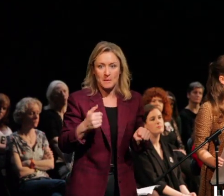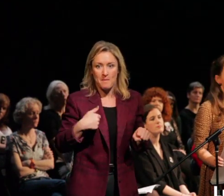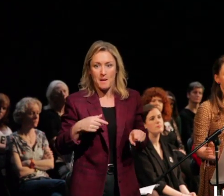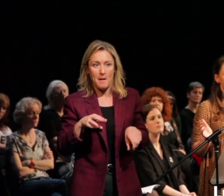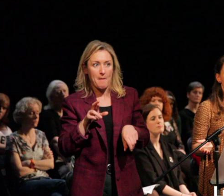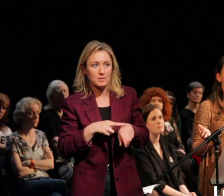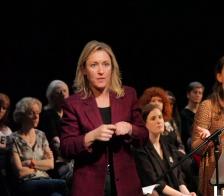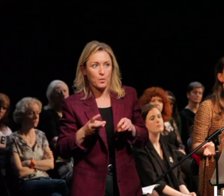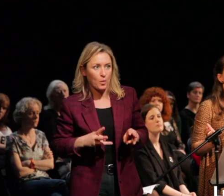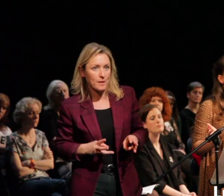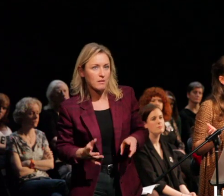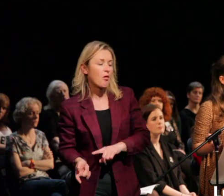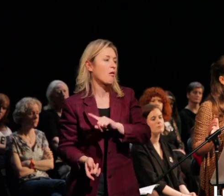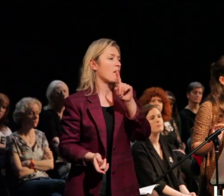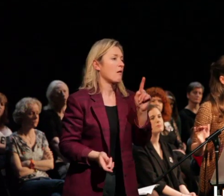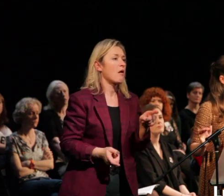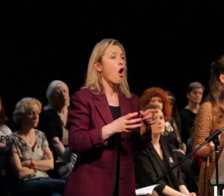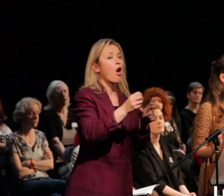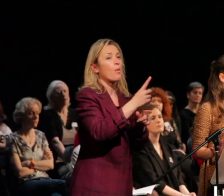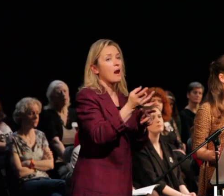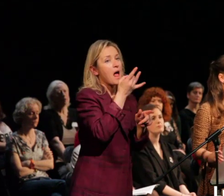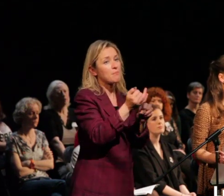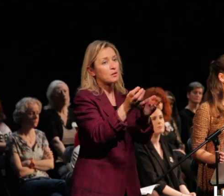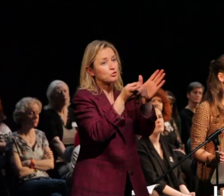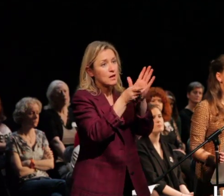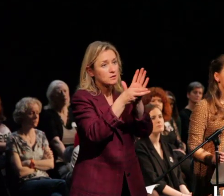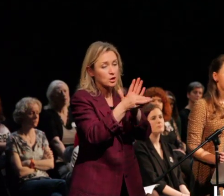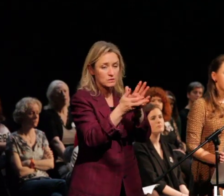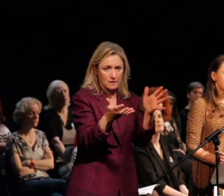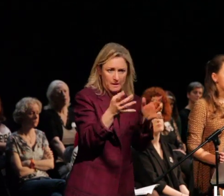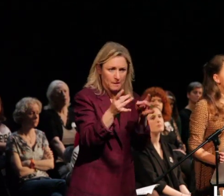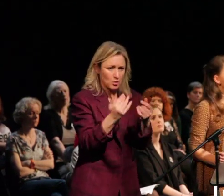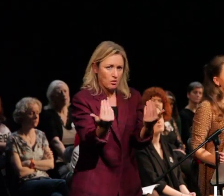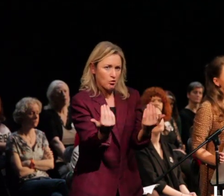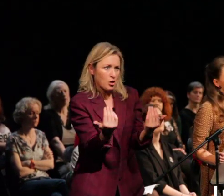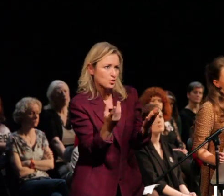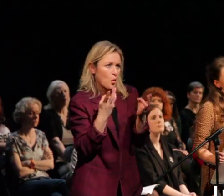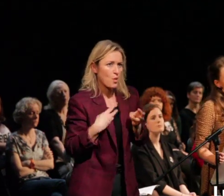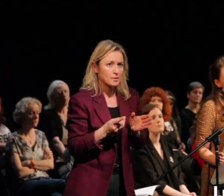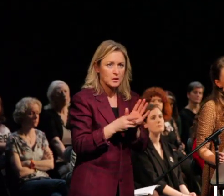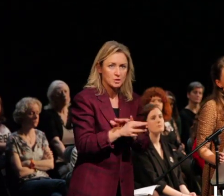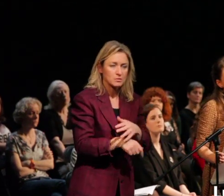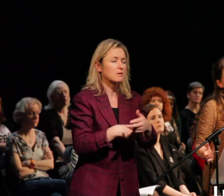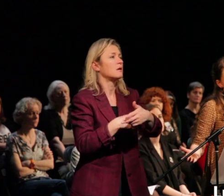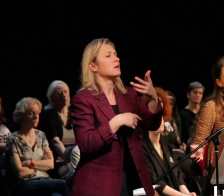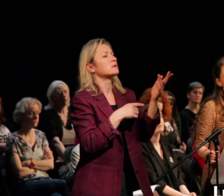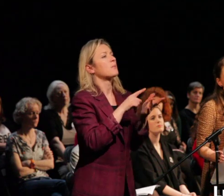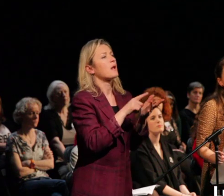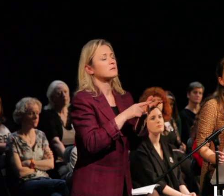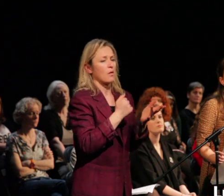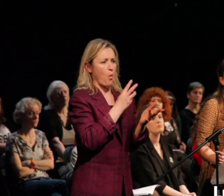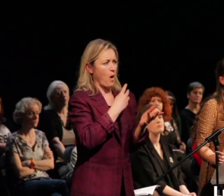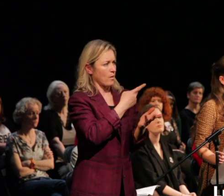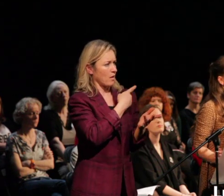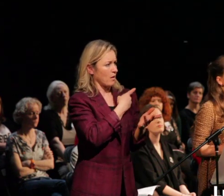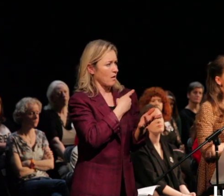can we ensure that any discrepancy between men and women is removed by us? Somebody else asked, well, why is it that we and our colleagues tend